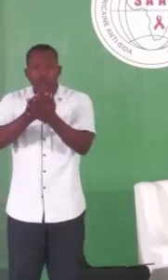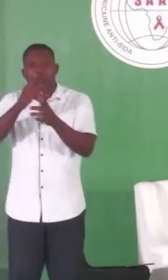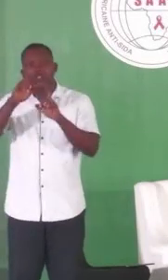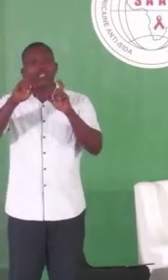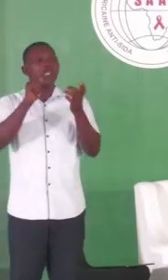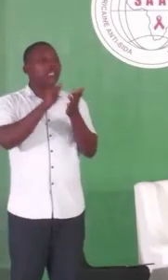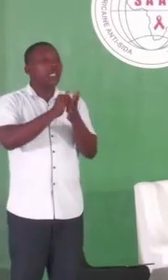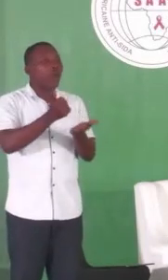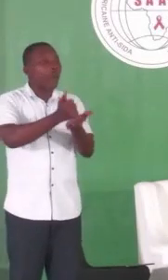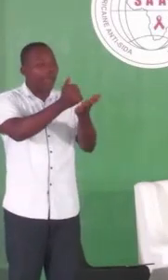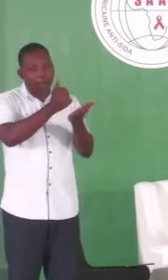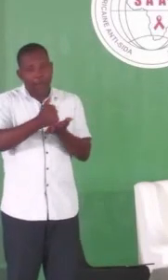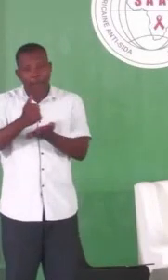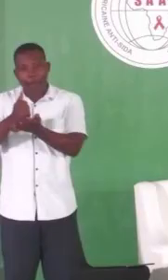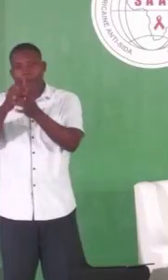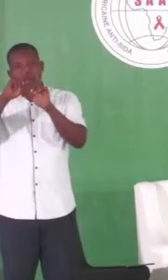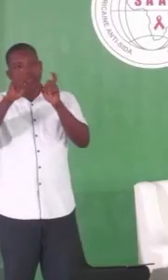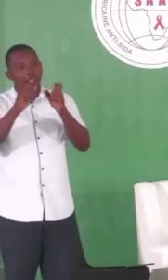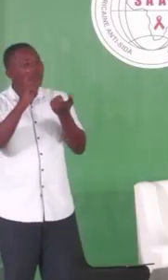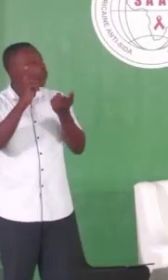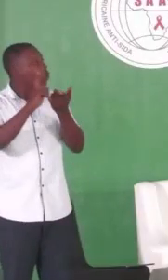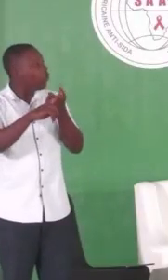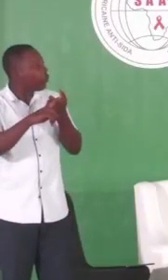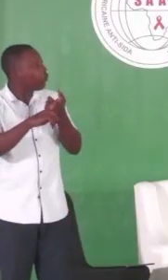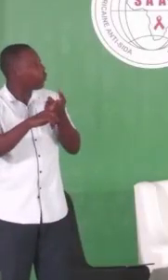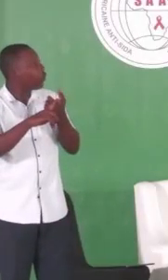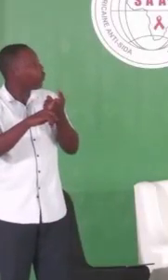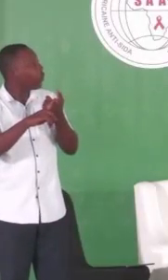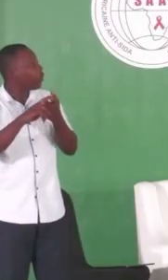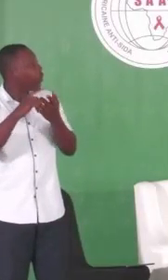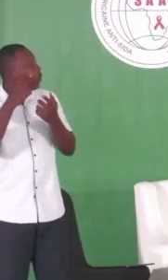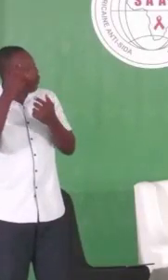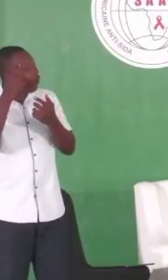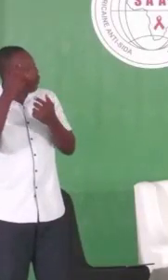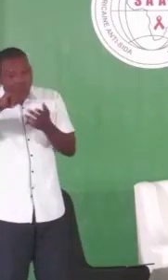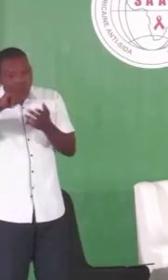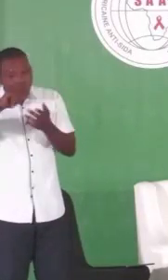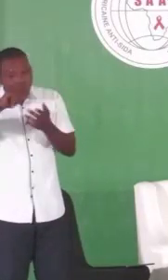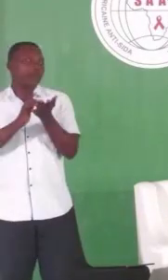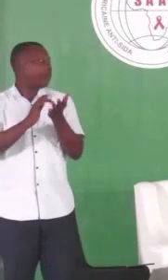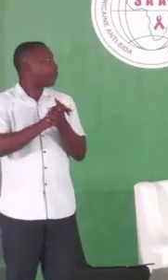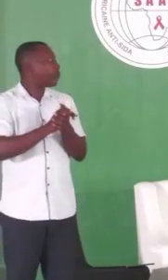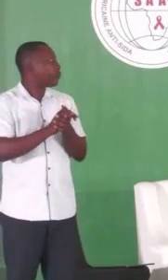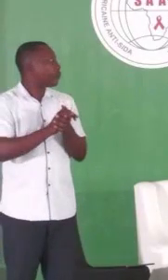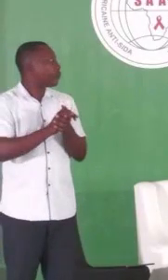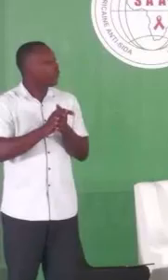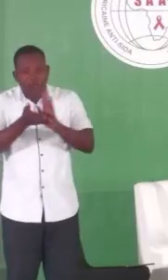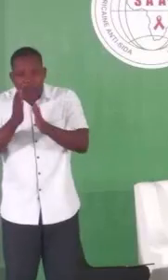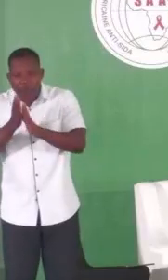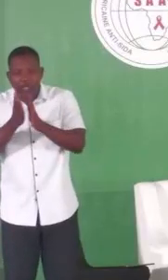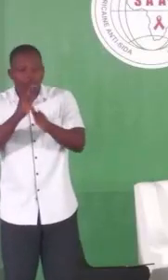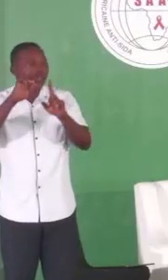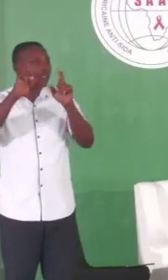for the non-treponemal testing for syphilis as a rapid test, which I think